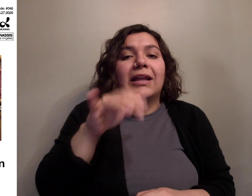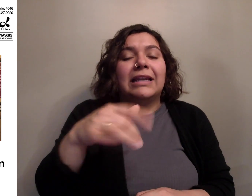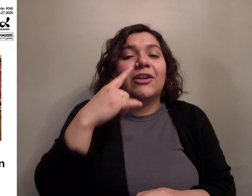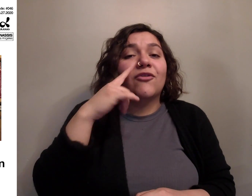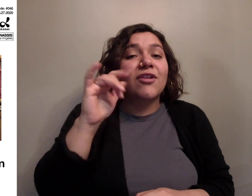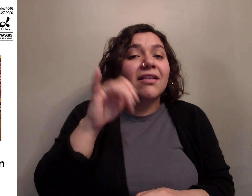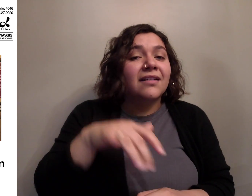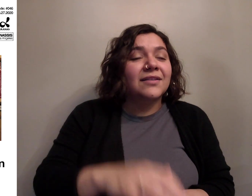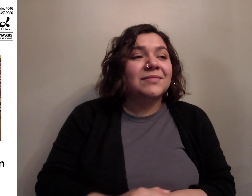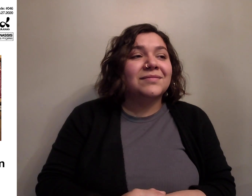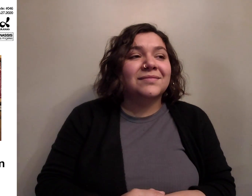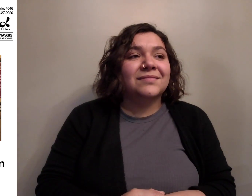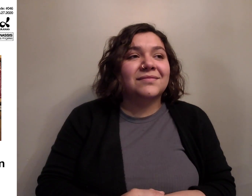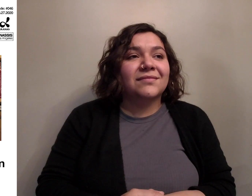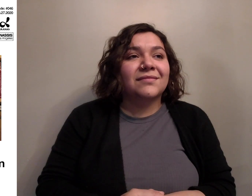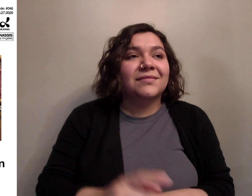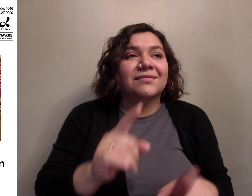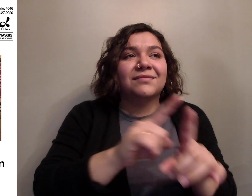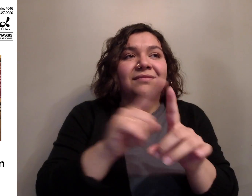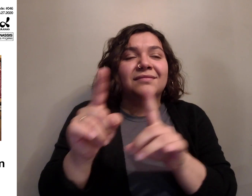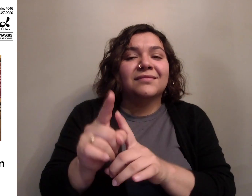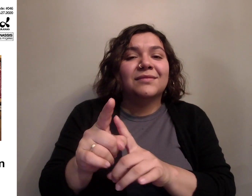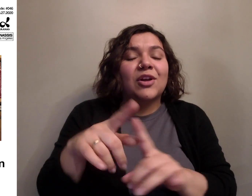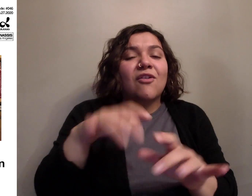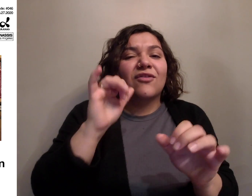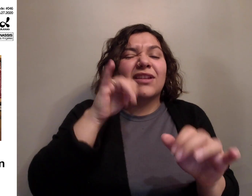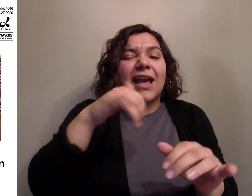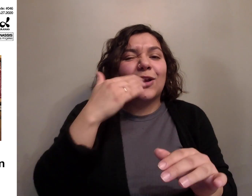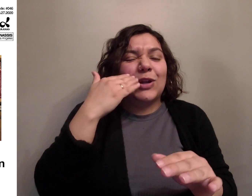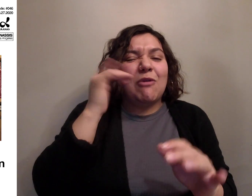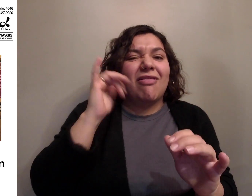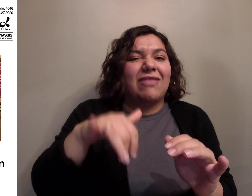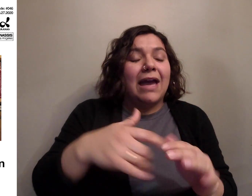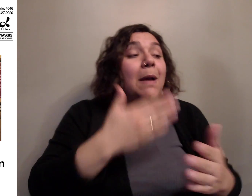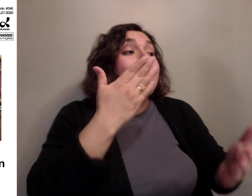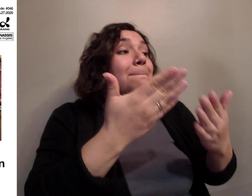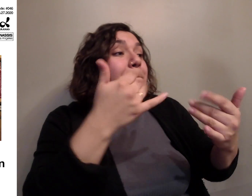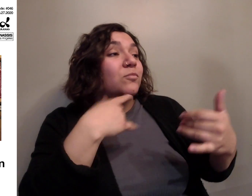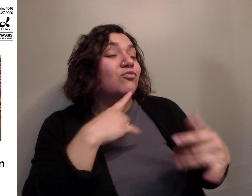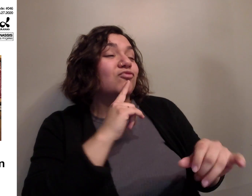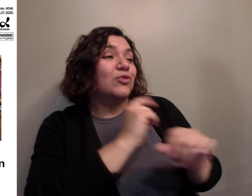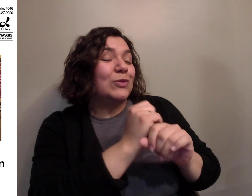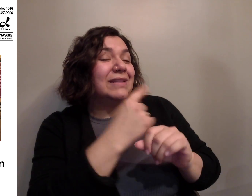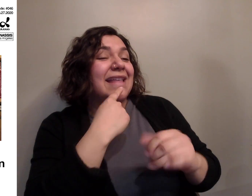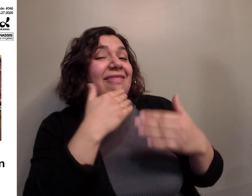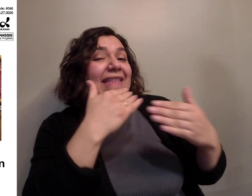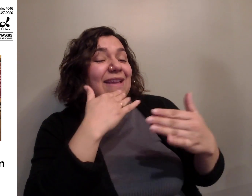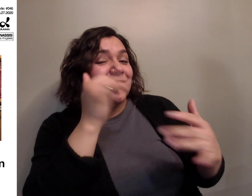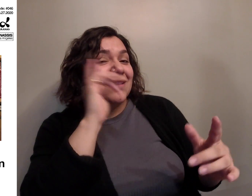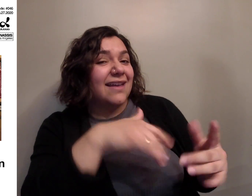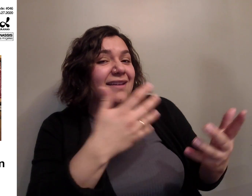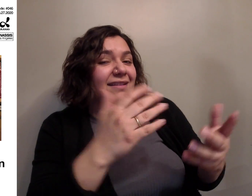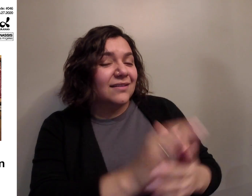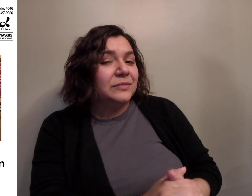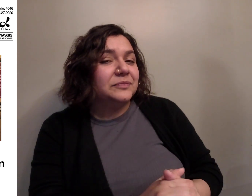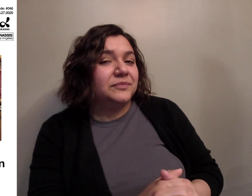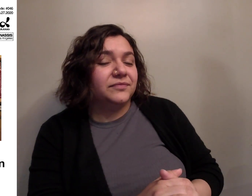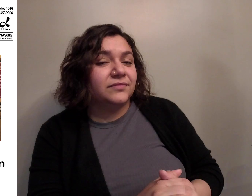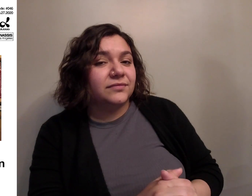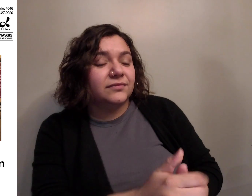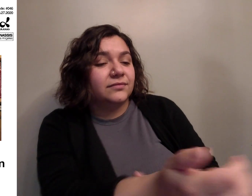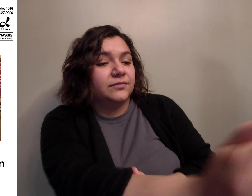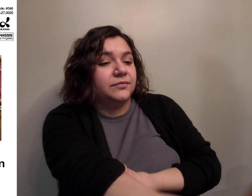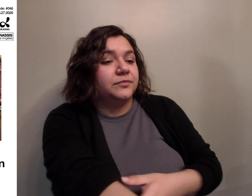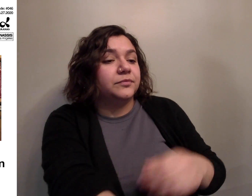that harmony, to adapt a phrase from Thomas Mann, whom we could also talk about. we might actually say